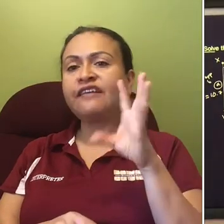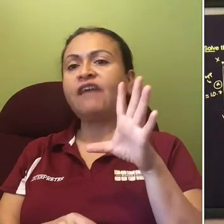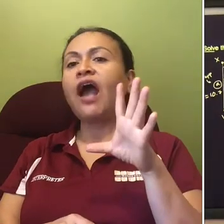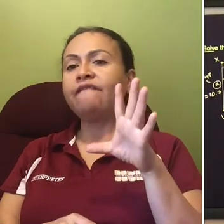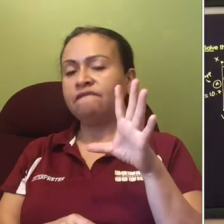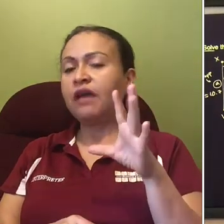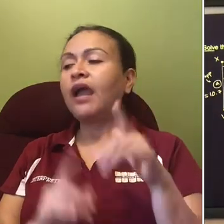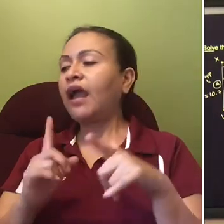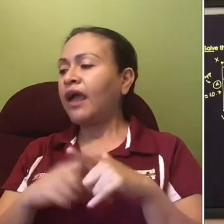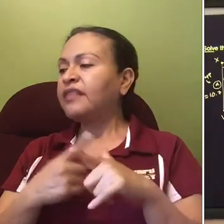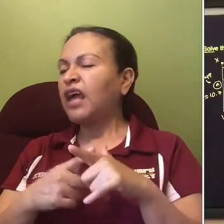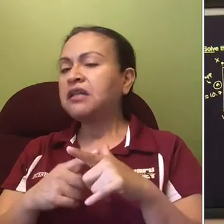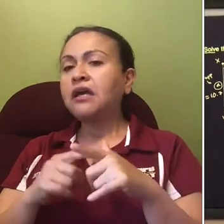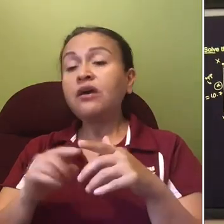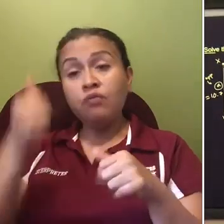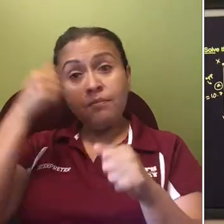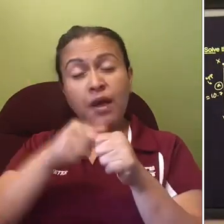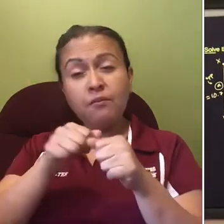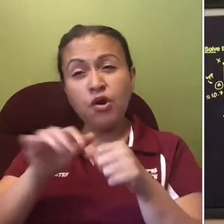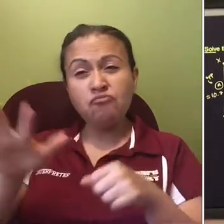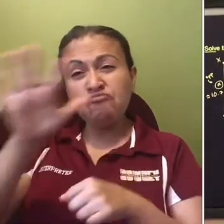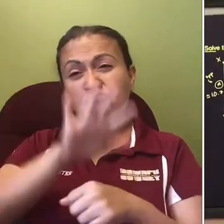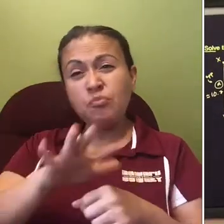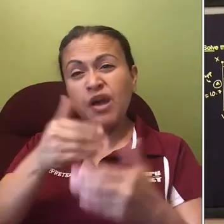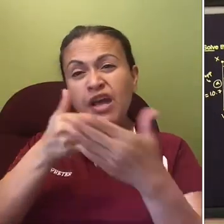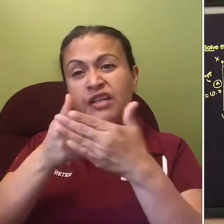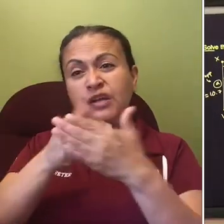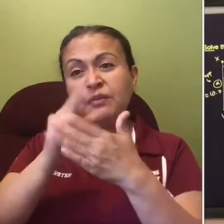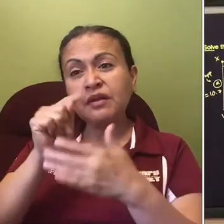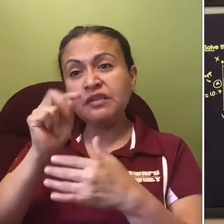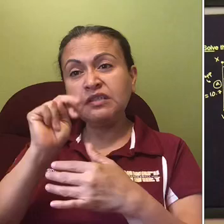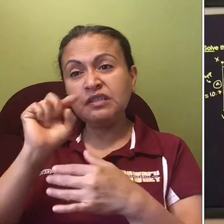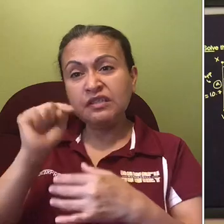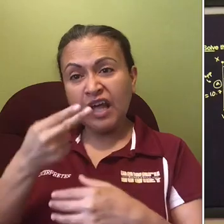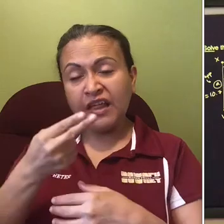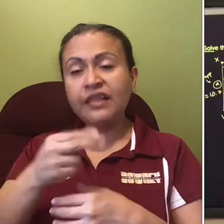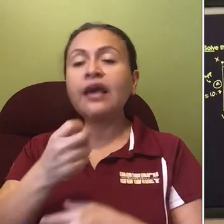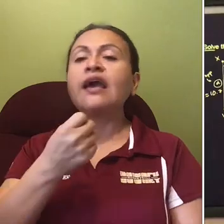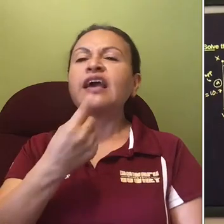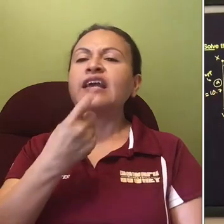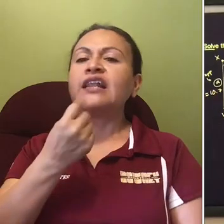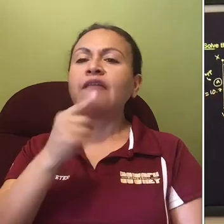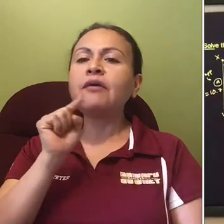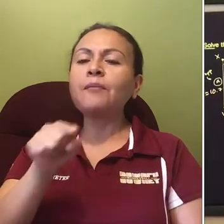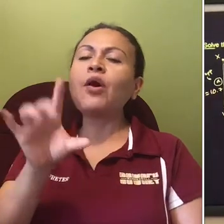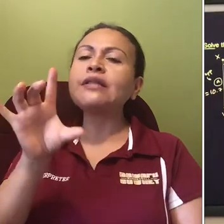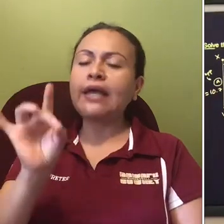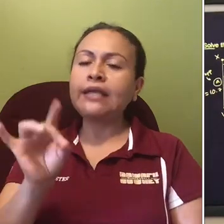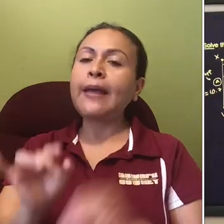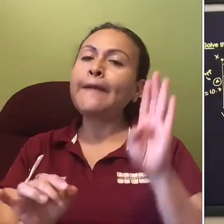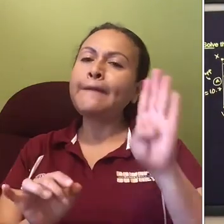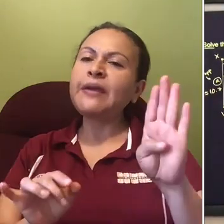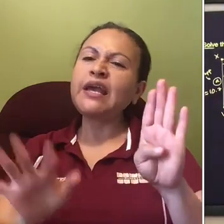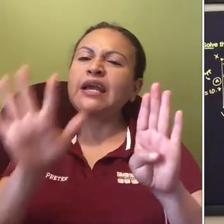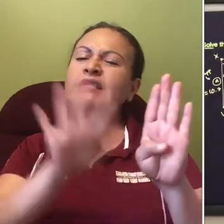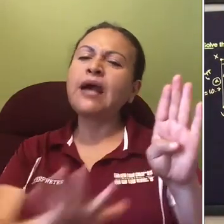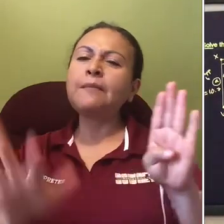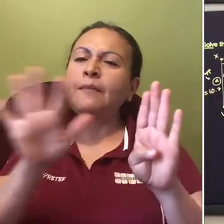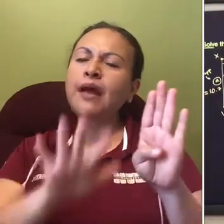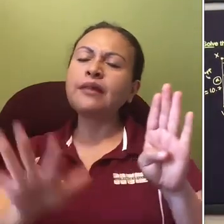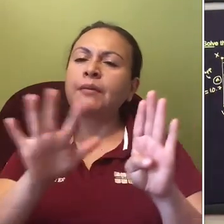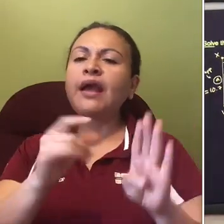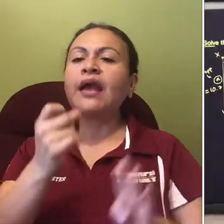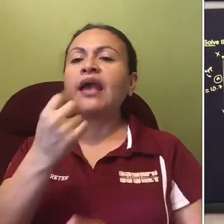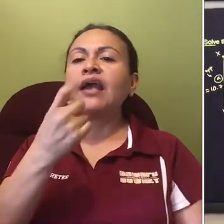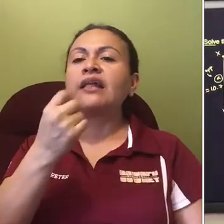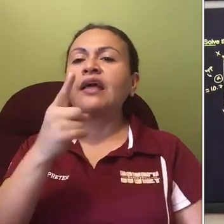I get, if I round to the nearest tenth, 11.8. So b is approximately equal to, rounded to the